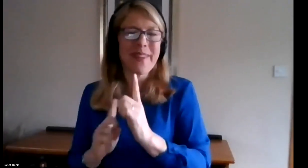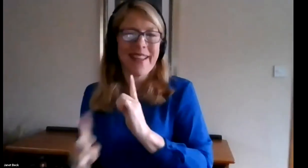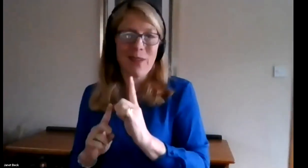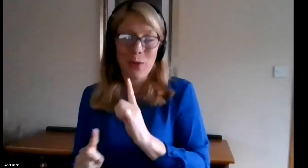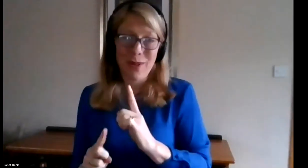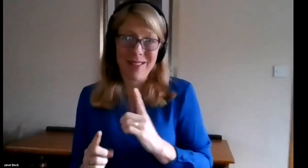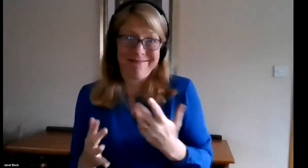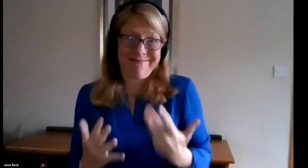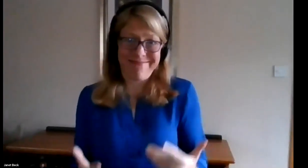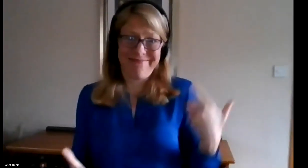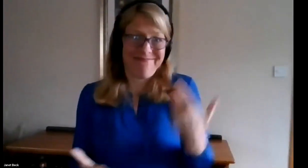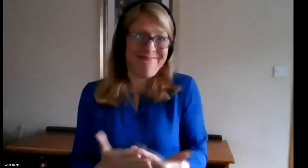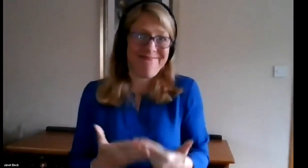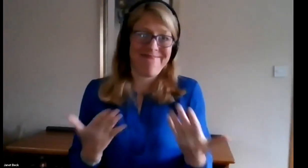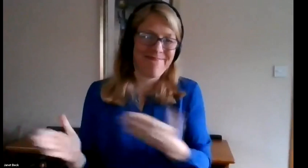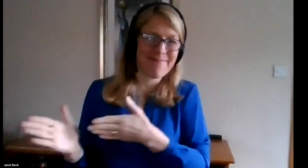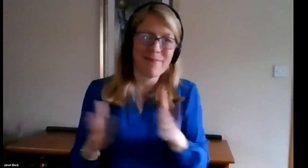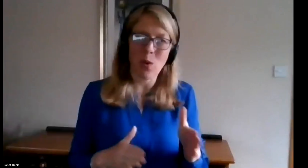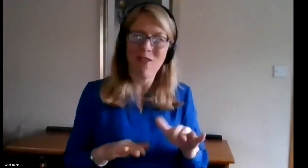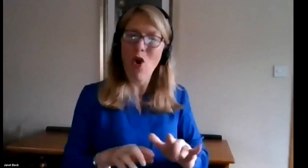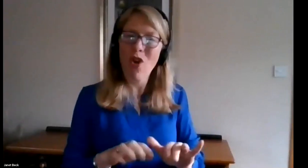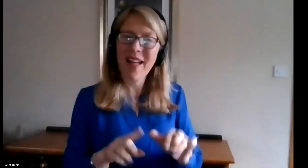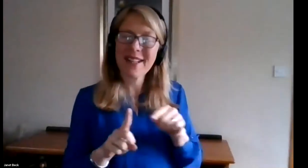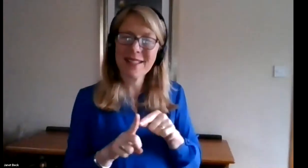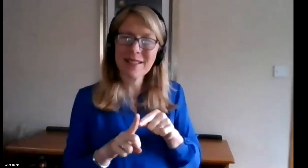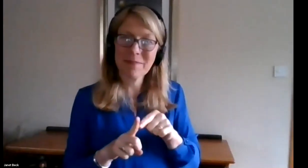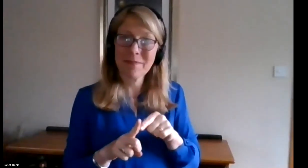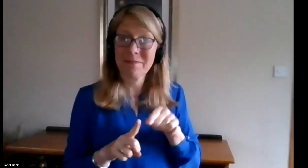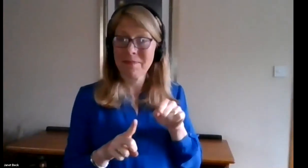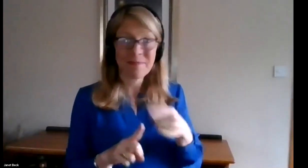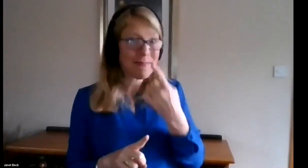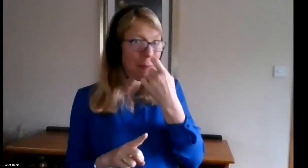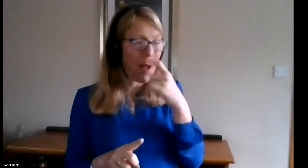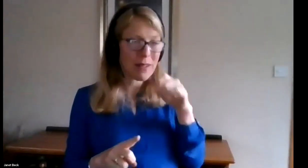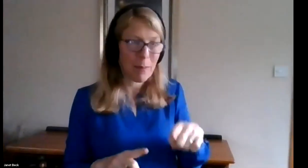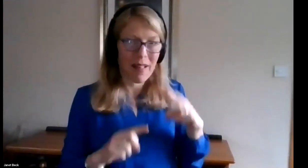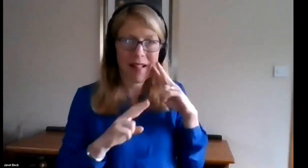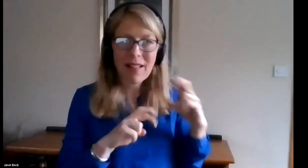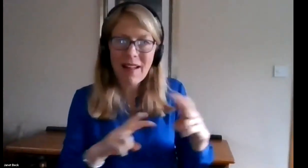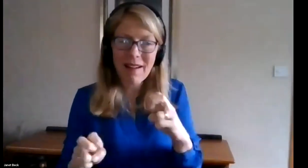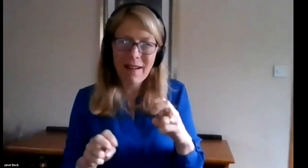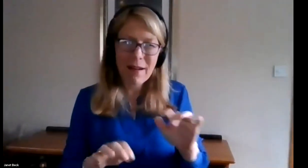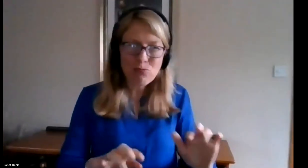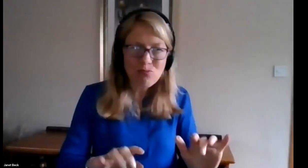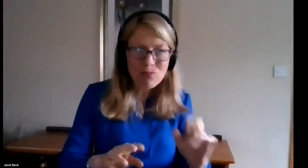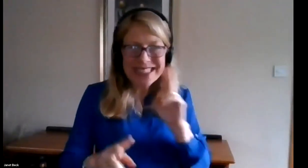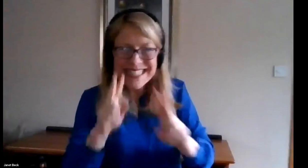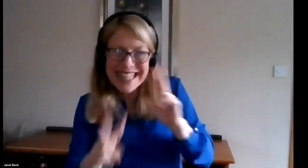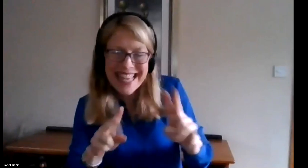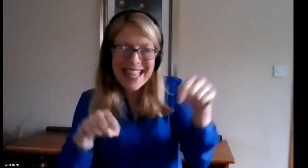and on social media, that's one place that is really open for further research.